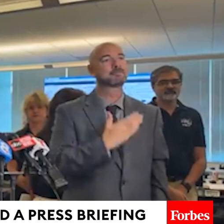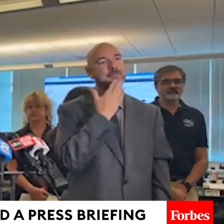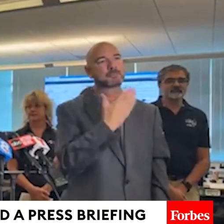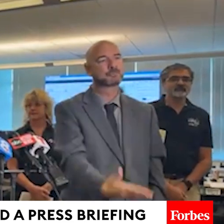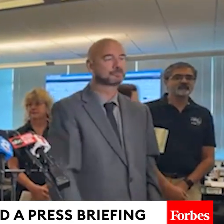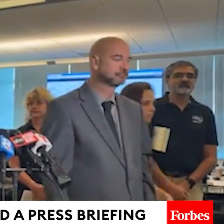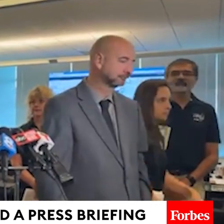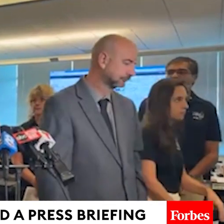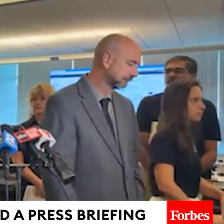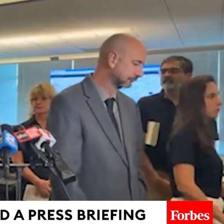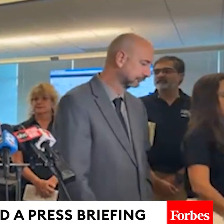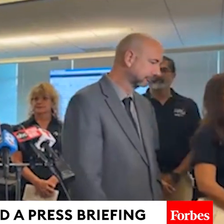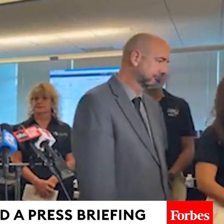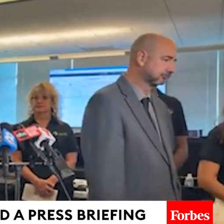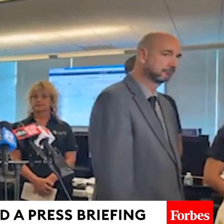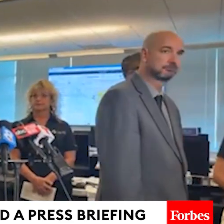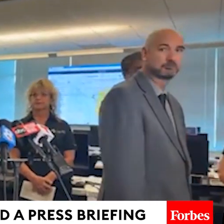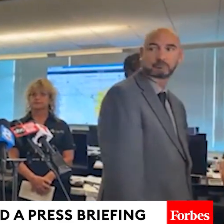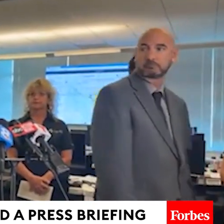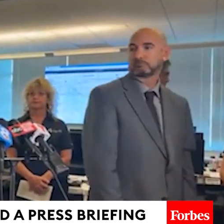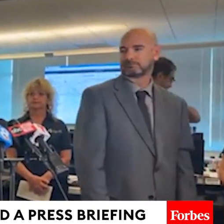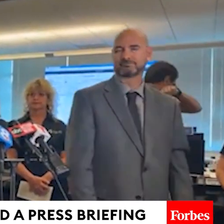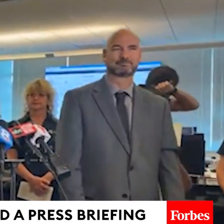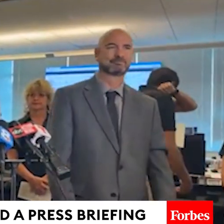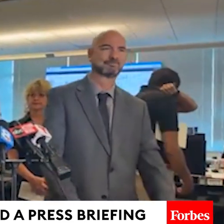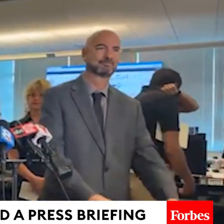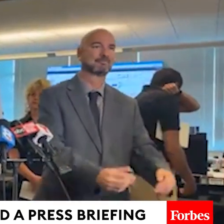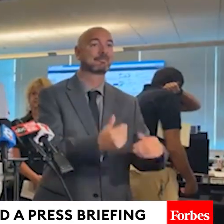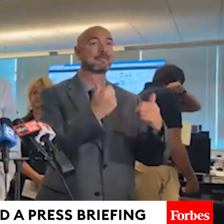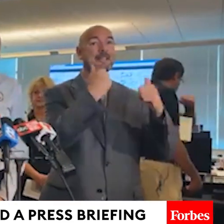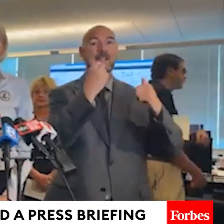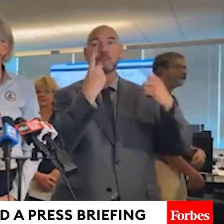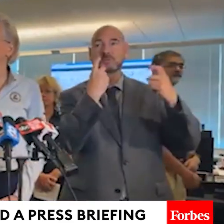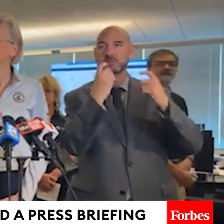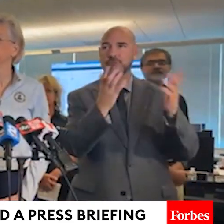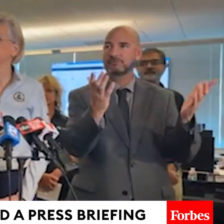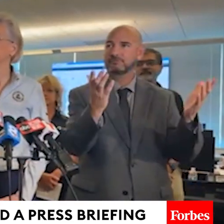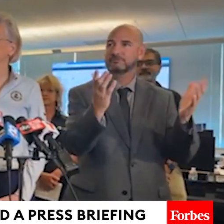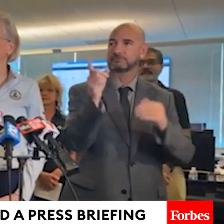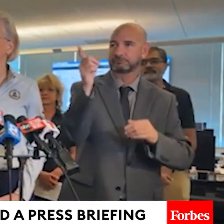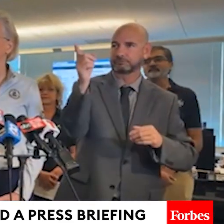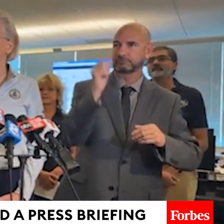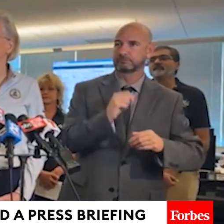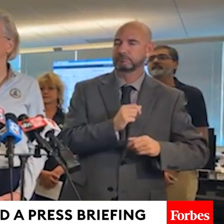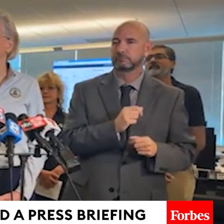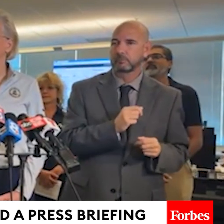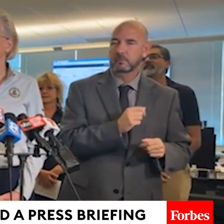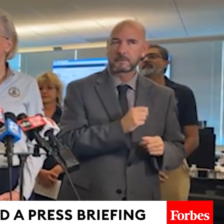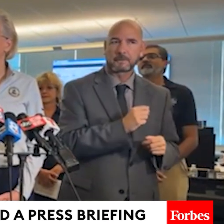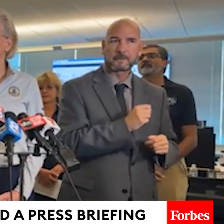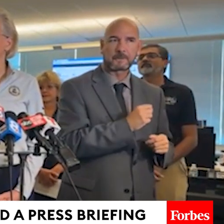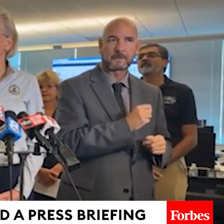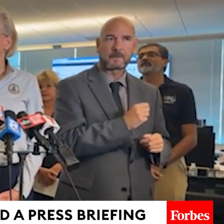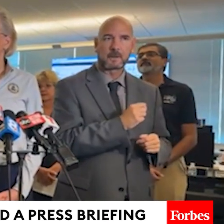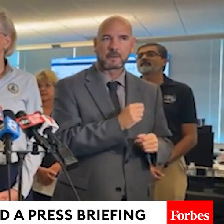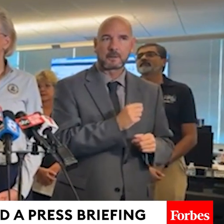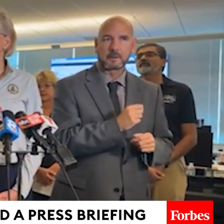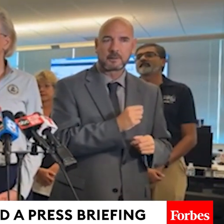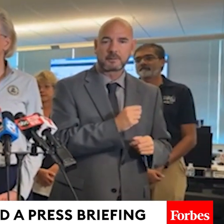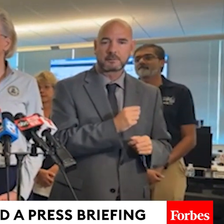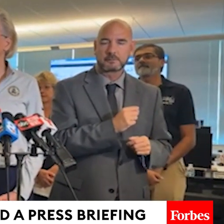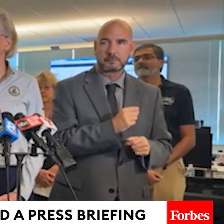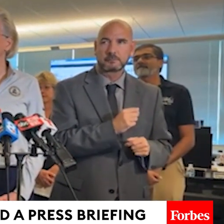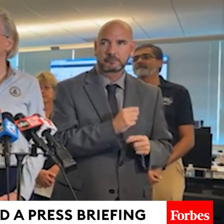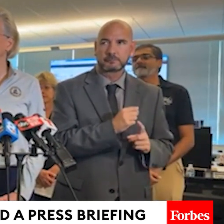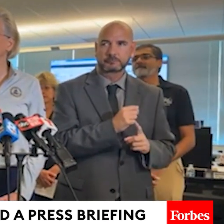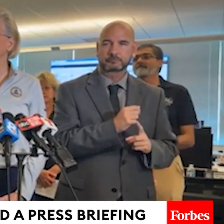Muchas gracias. All right, any questions? A couple of them. One is when it comes to the pump